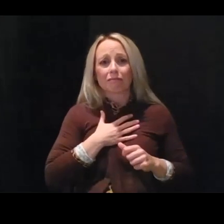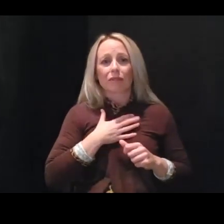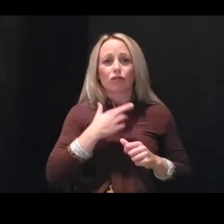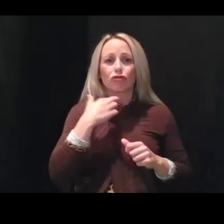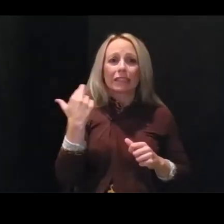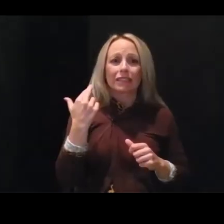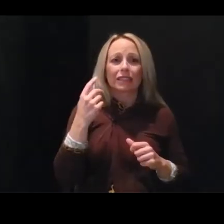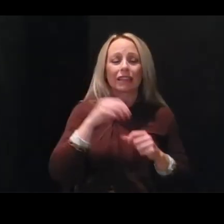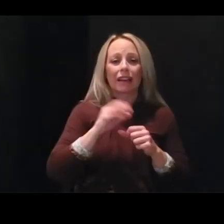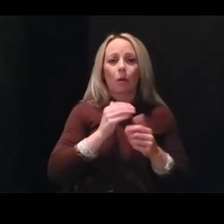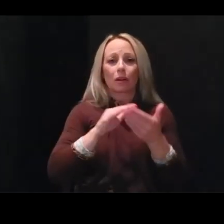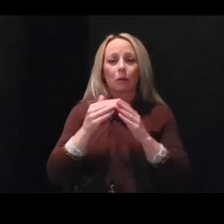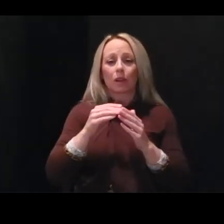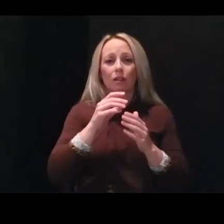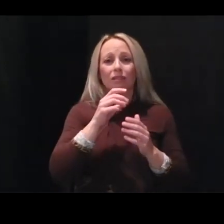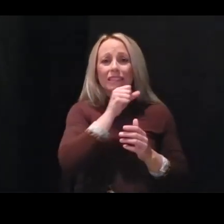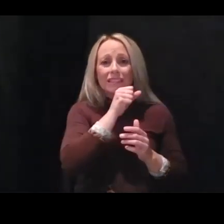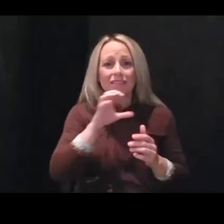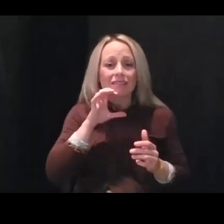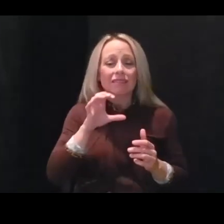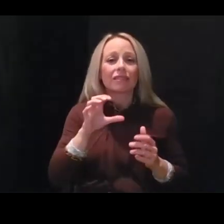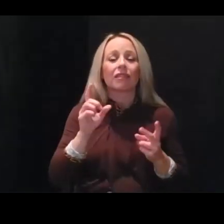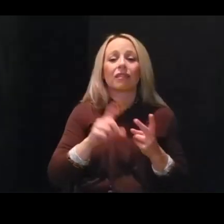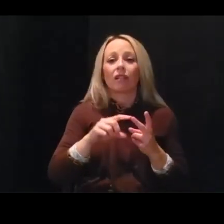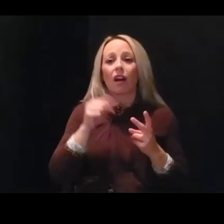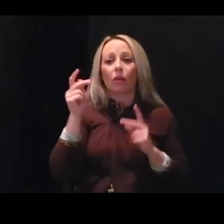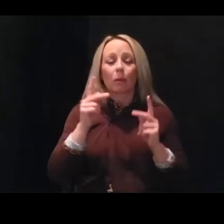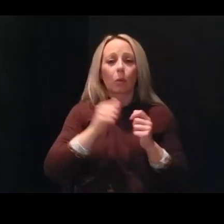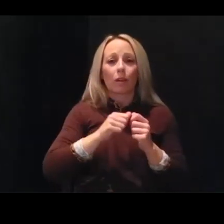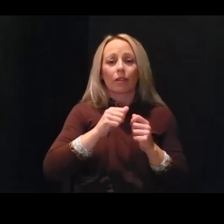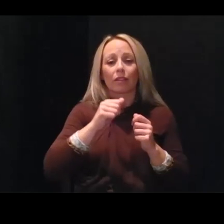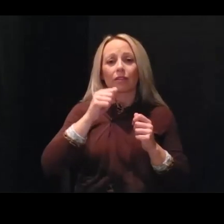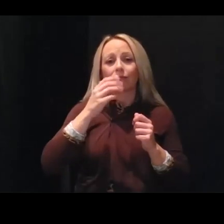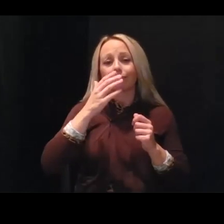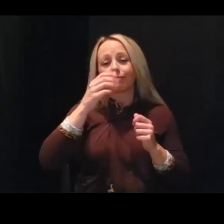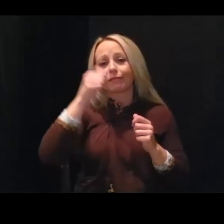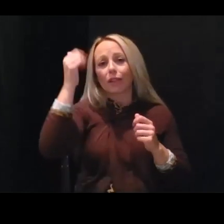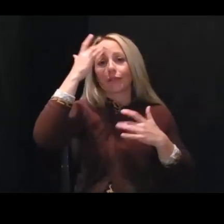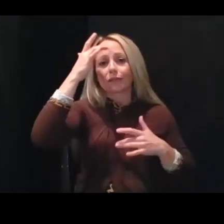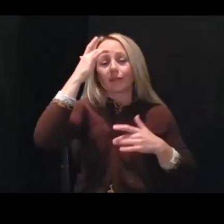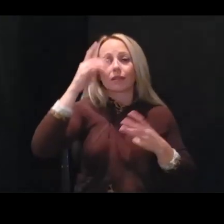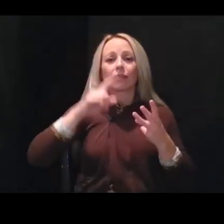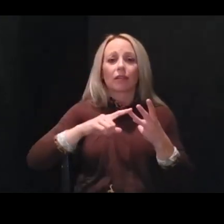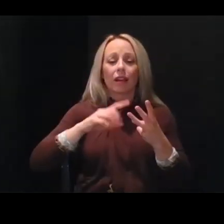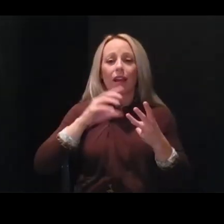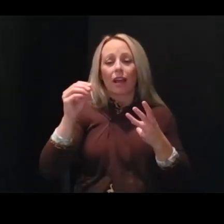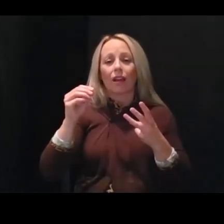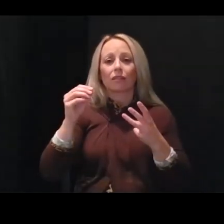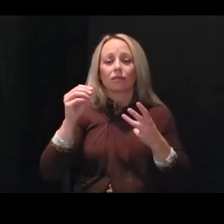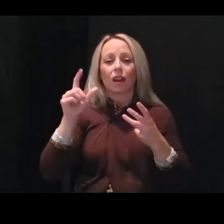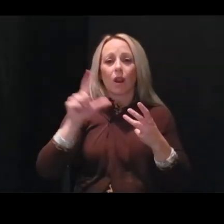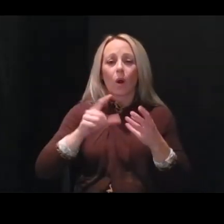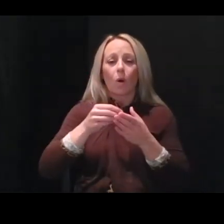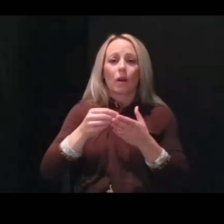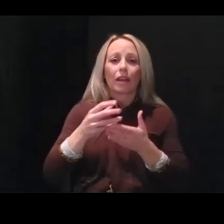adults, individuals with underlying health conditions, and low-income and minority individuals in frontline work who are